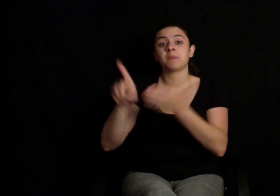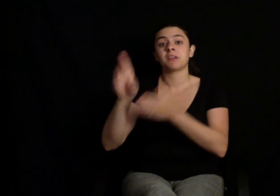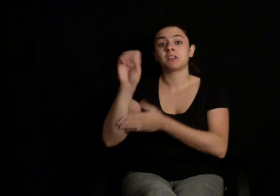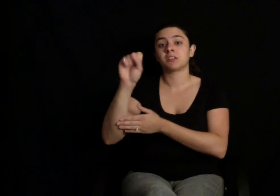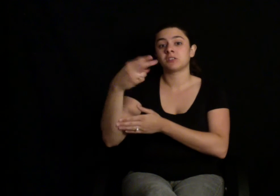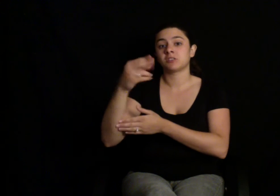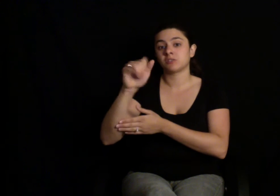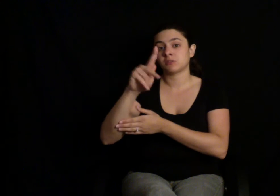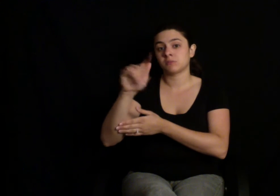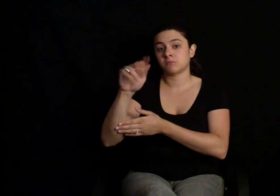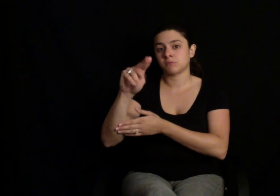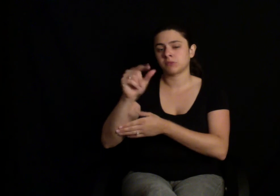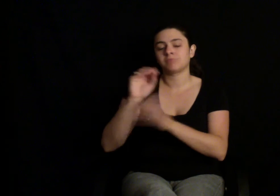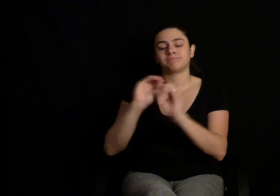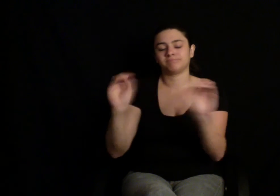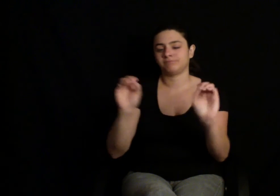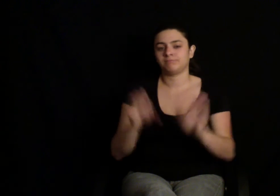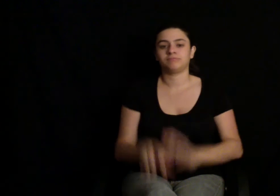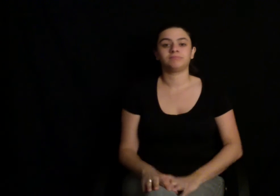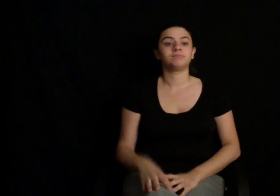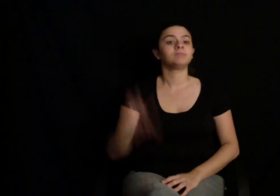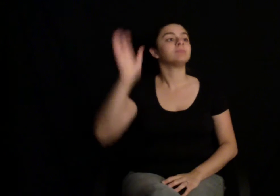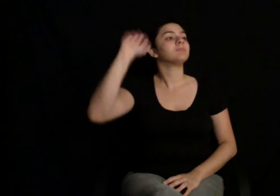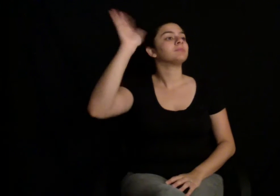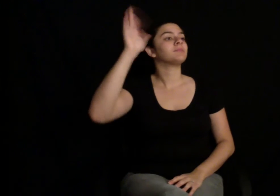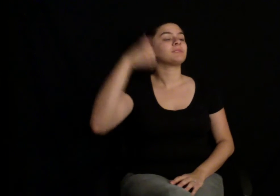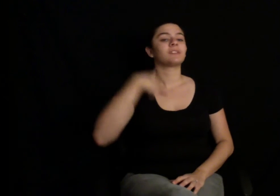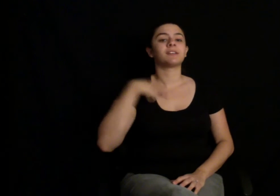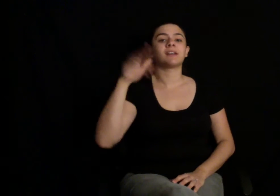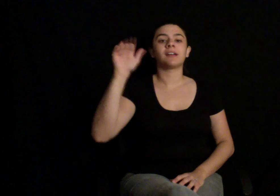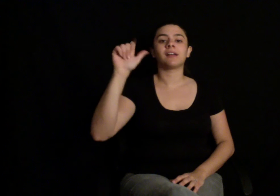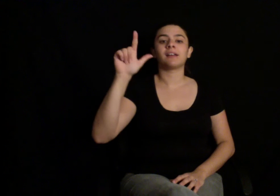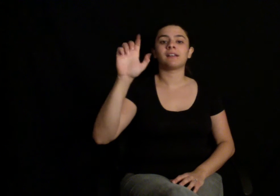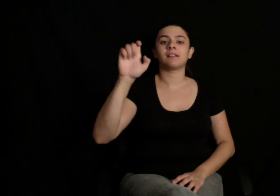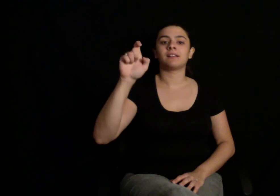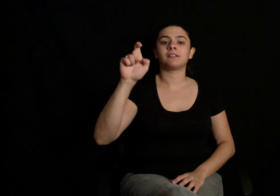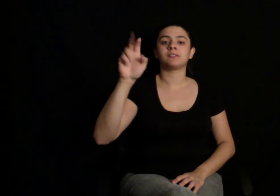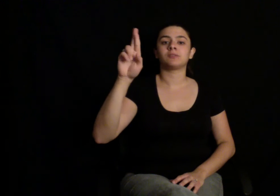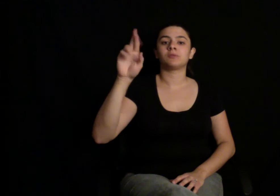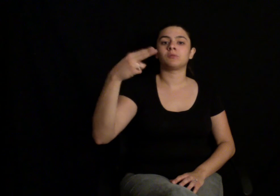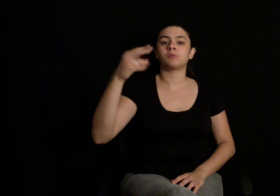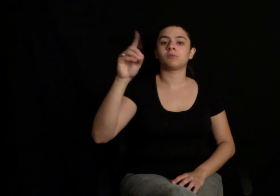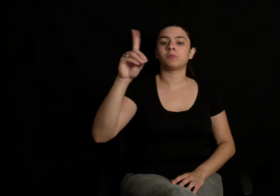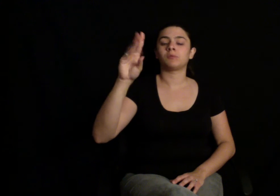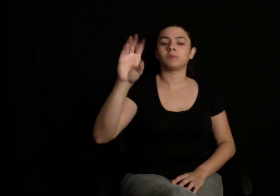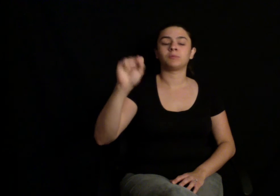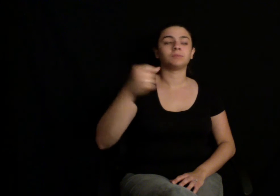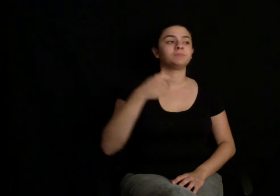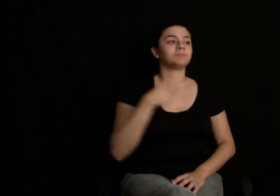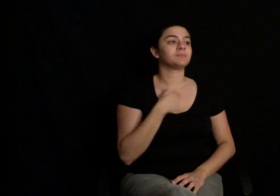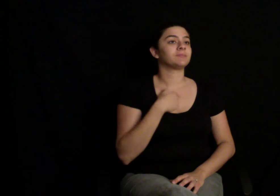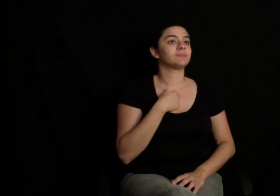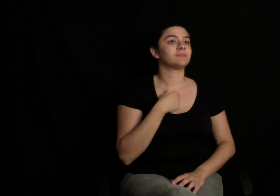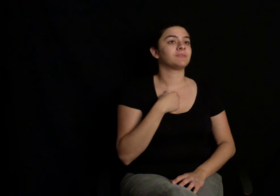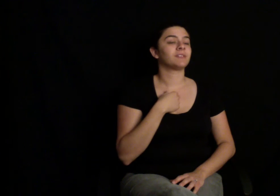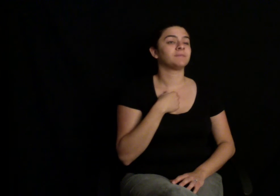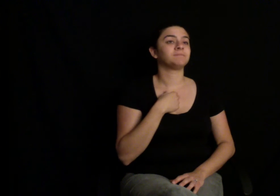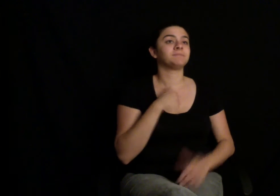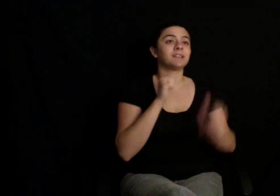MeUndies.com/UPVOTED. I'm Alexander Rhodes. I'm the founder of NoFap, an actor and a cat lover. I've always had an